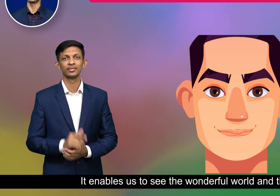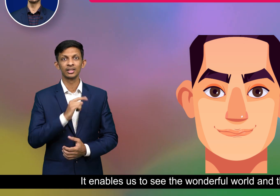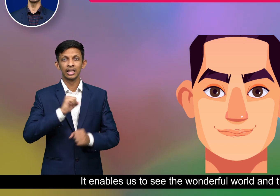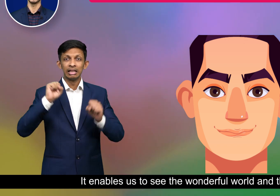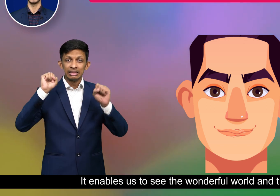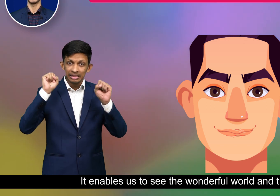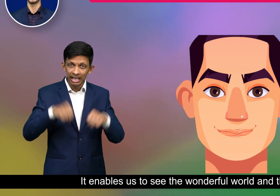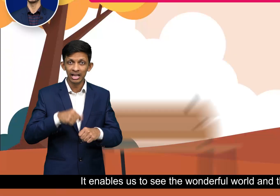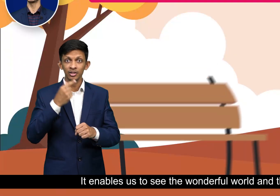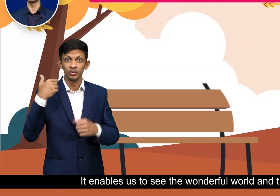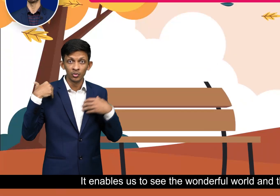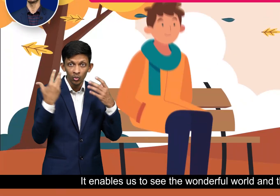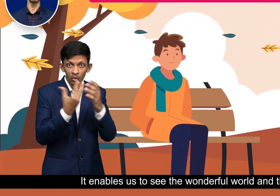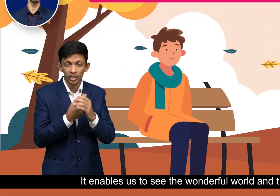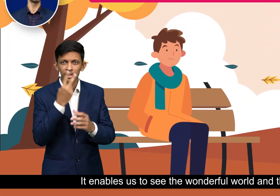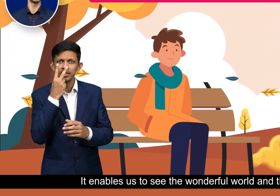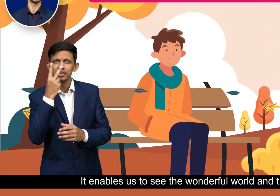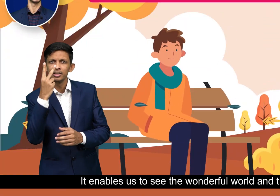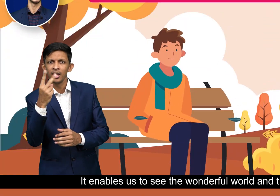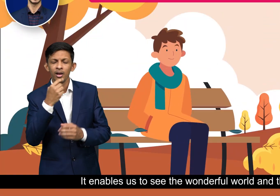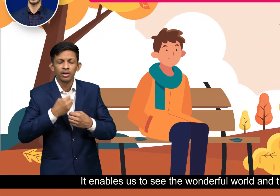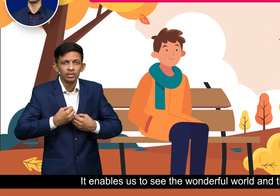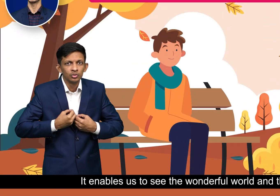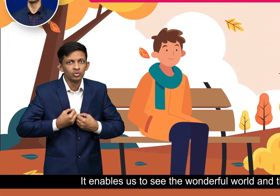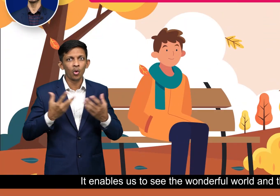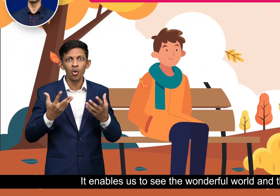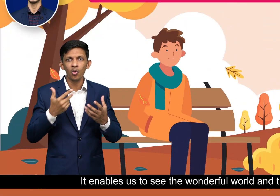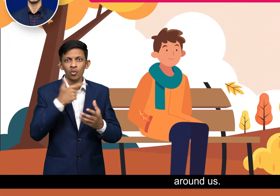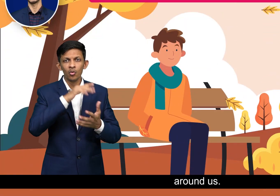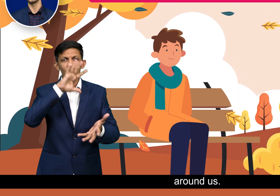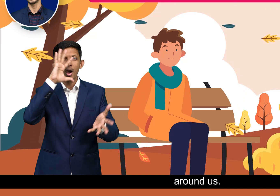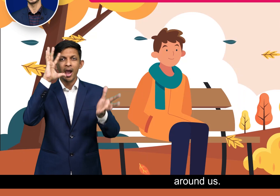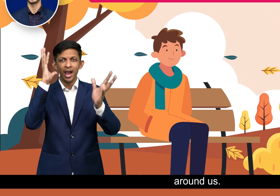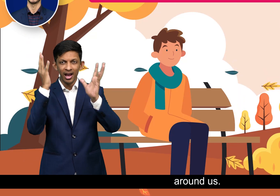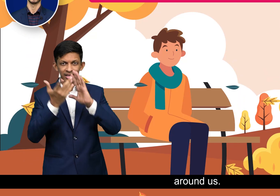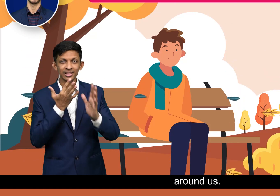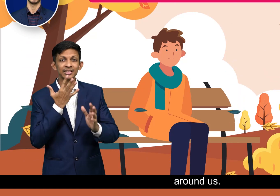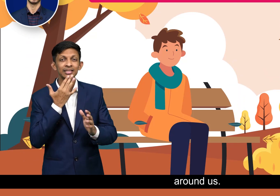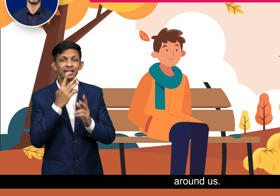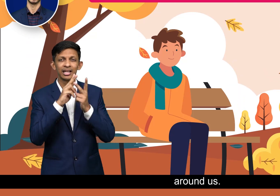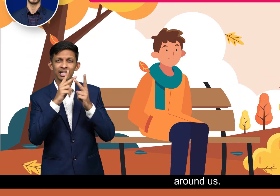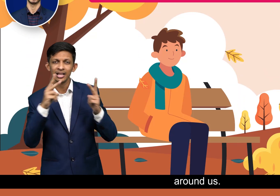It enables us to see the wonderful world and the colors around us.